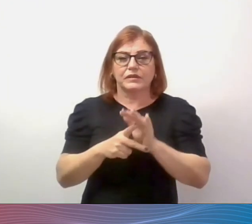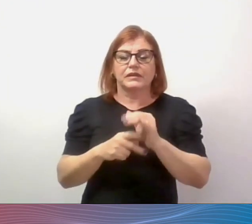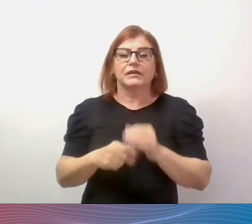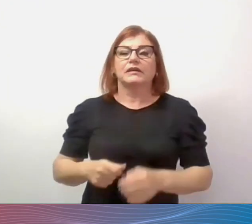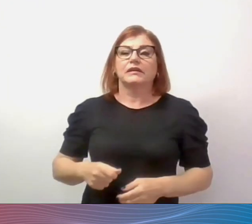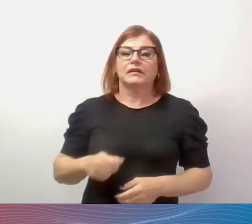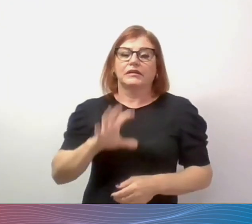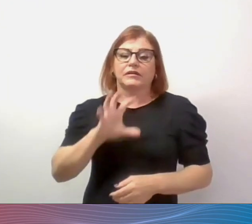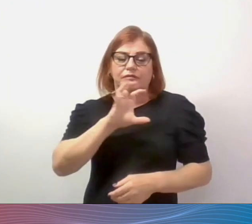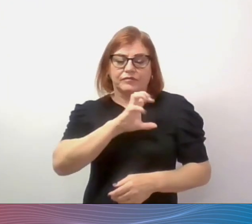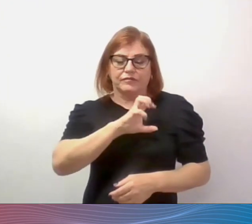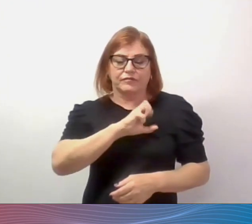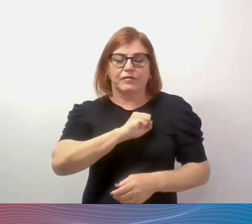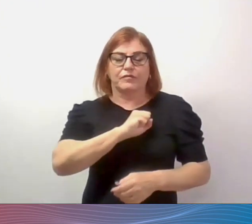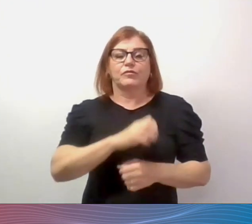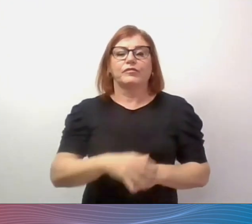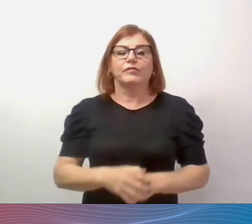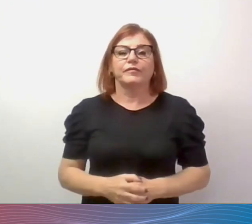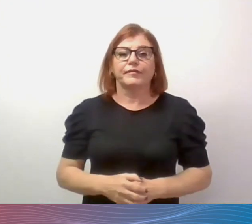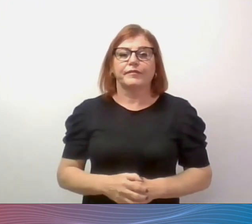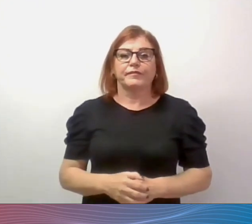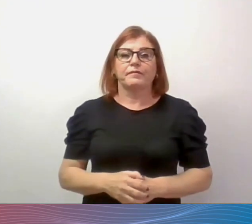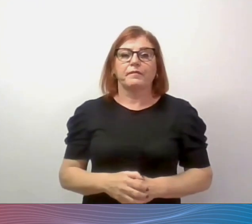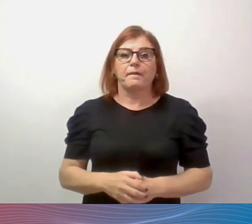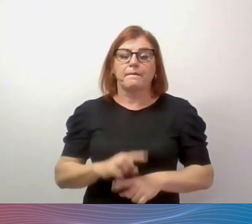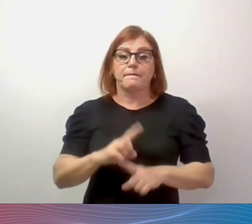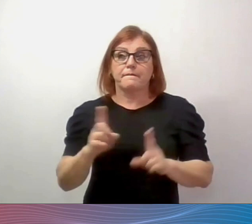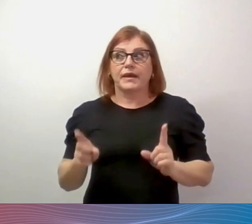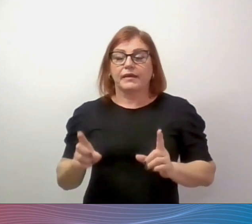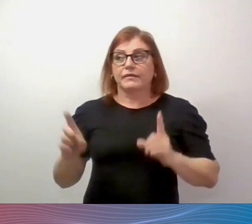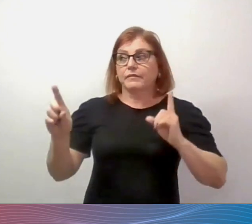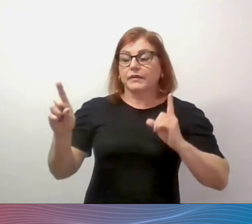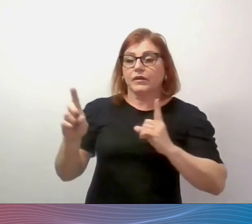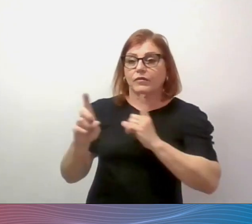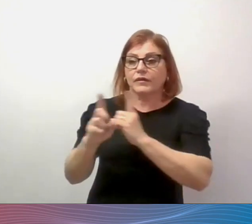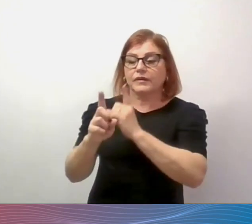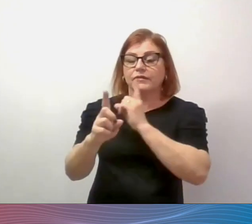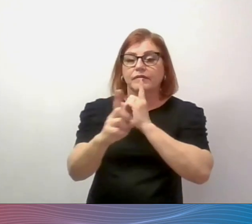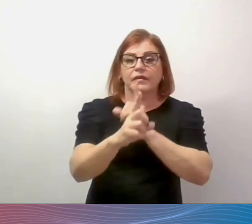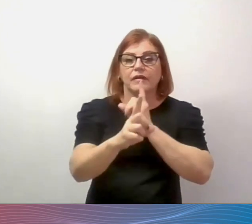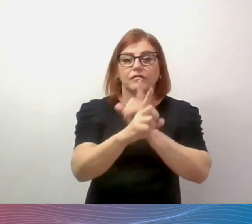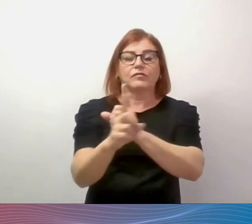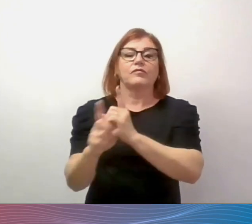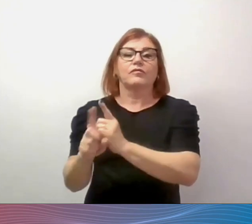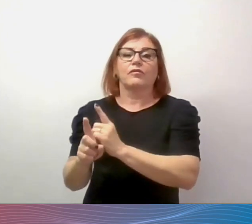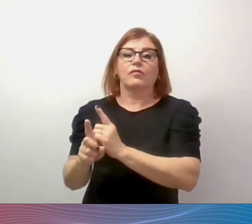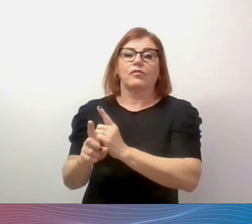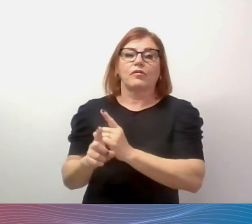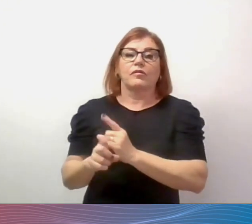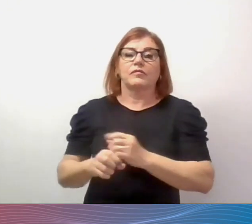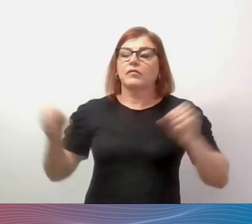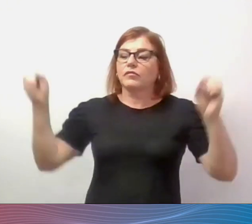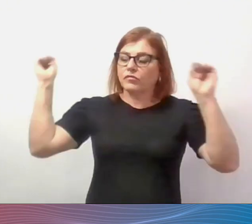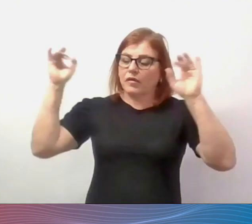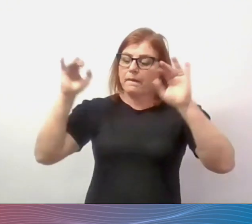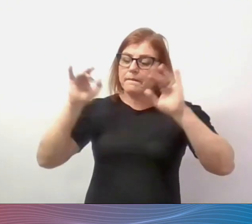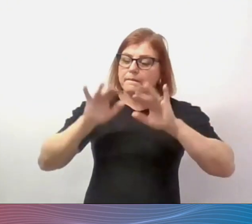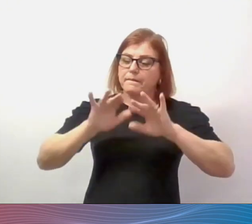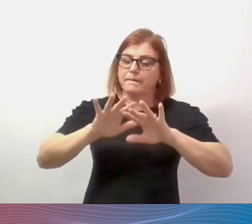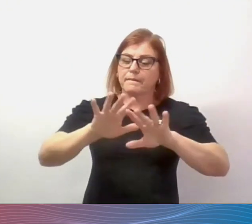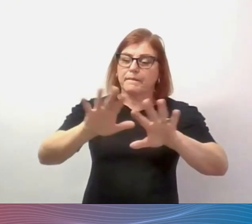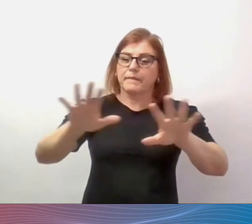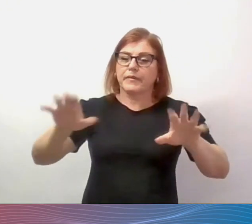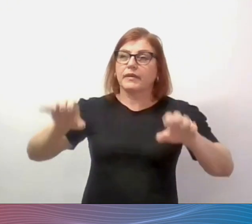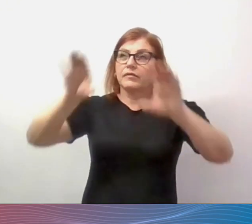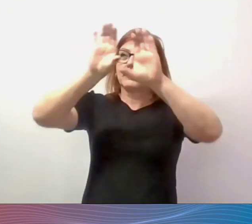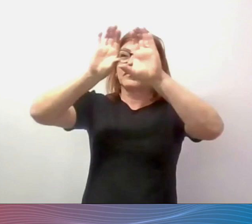disponibilizar o homem toda sorte de bênção espiritual nos lugares celestiais em Cristo, ele se torna graça. So